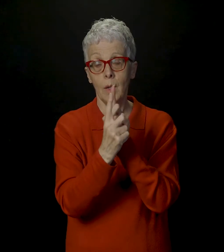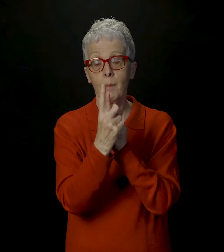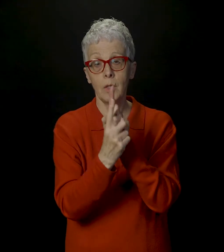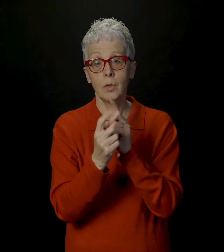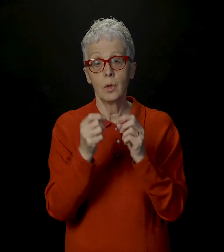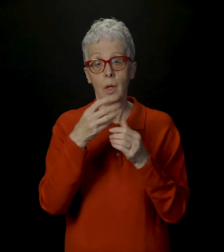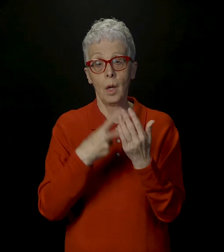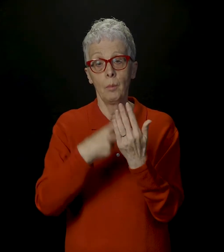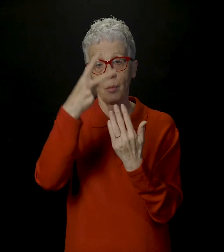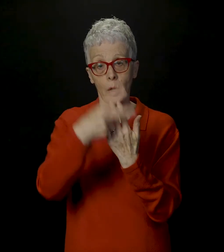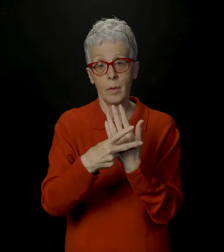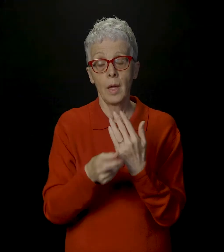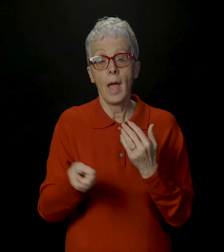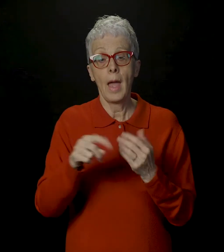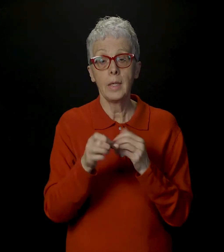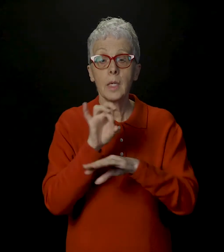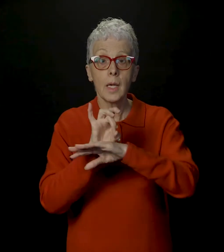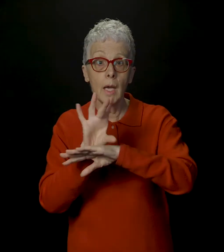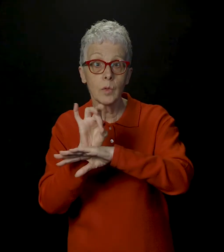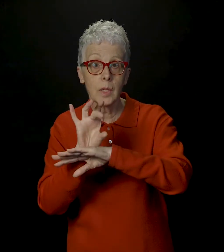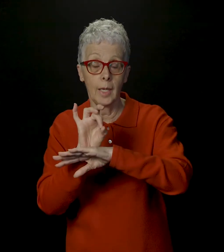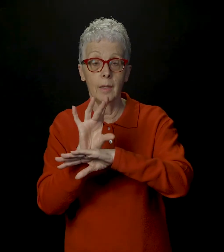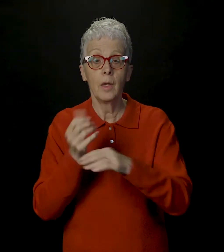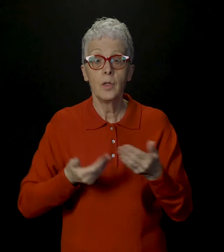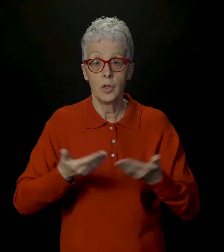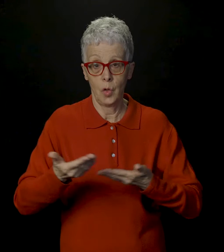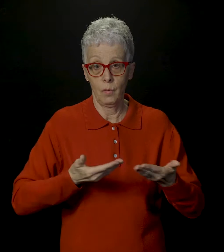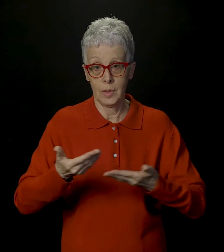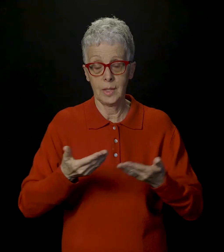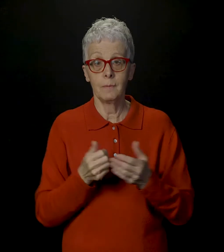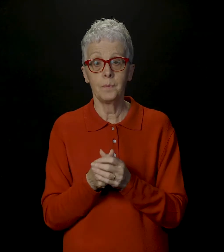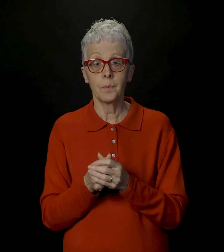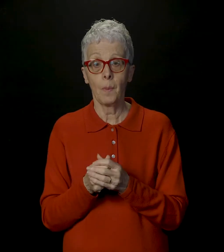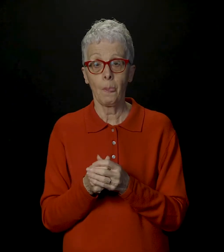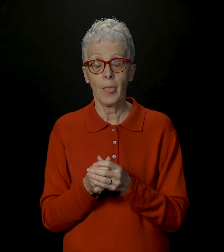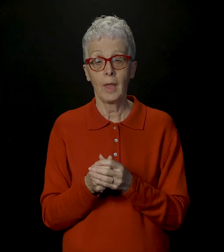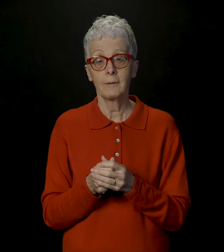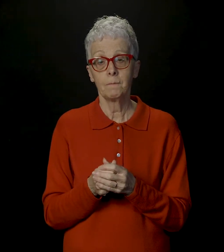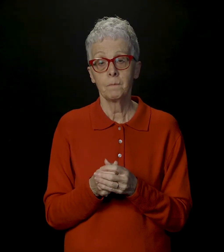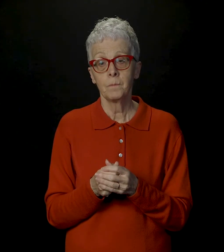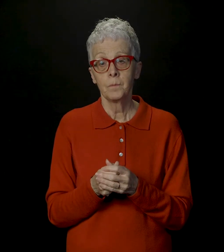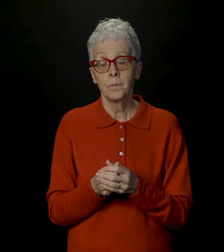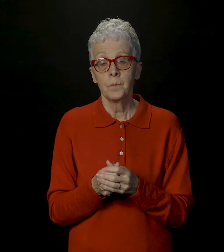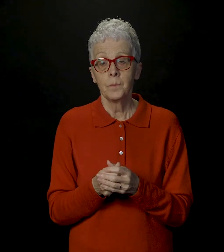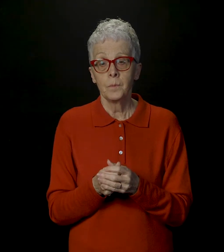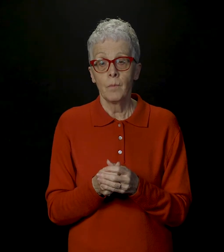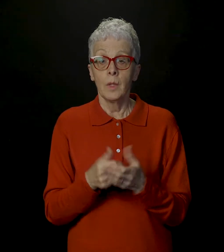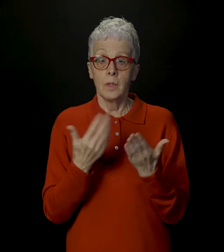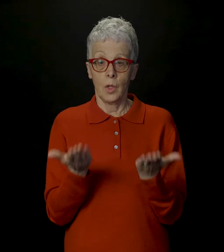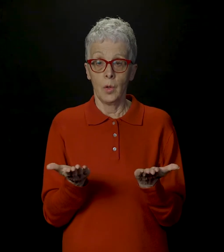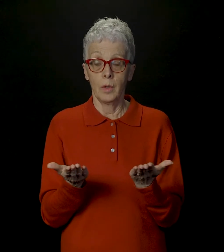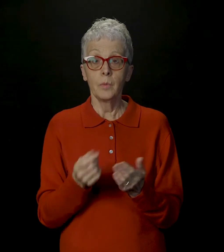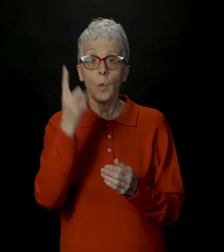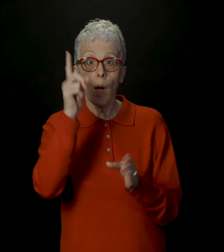about And our affordable counselling service So that's us in a nutshell And we can unpack that as we go Great It's